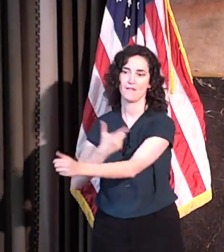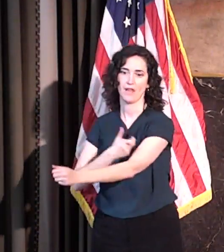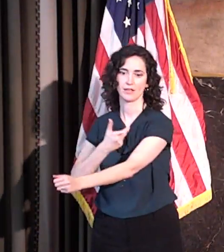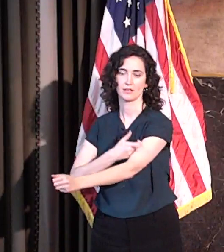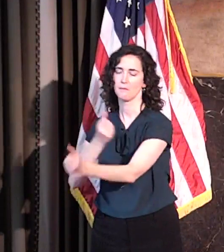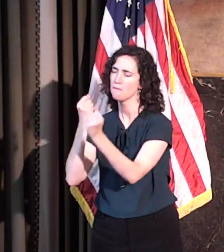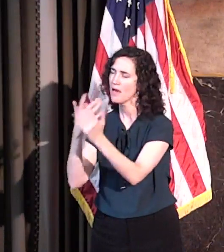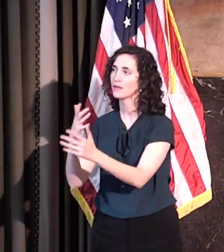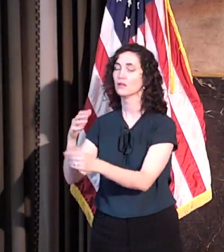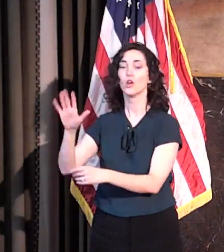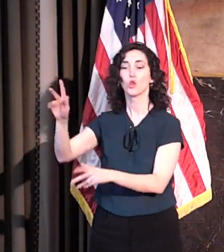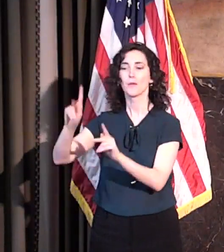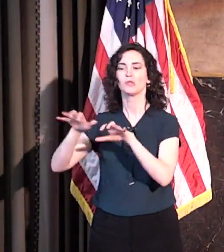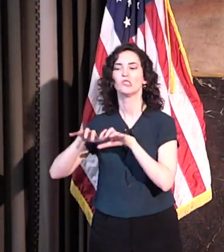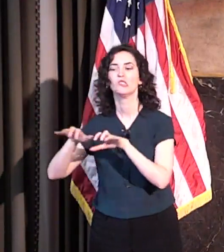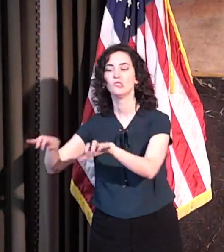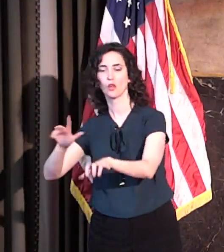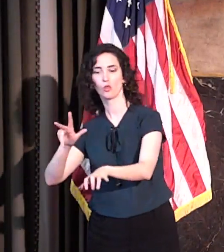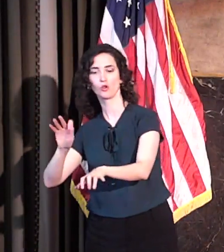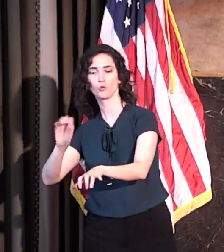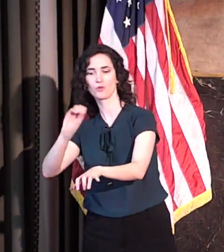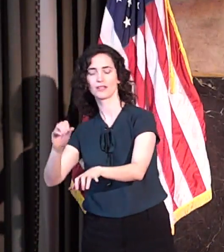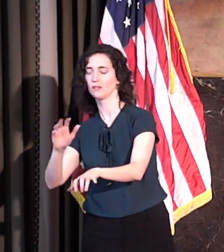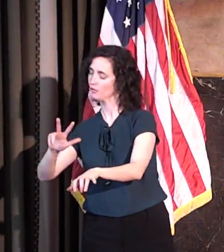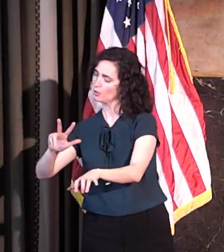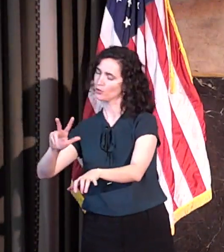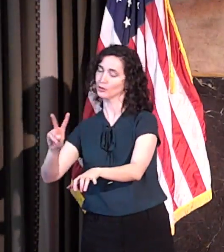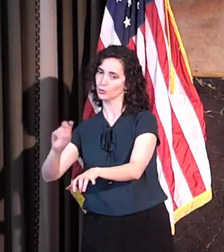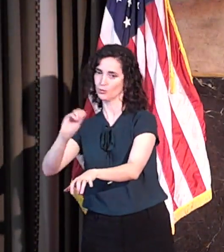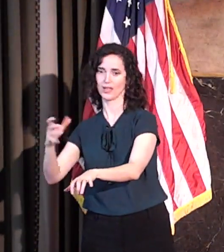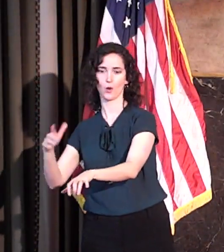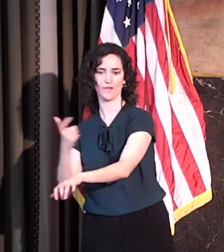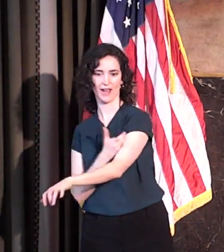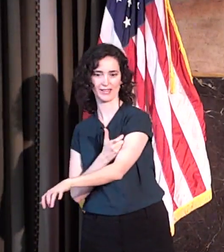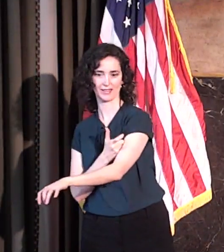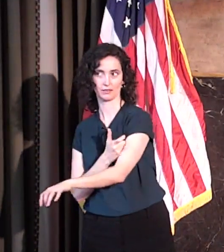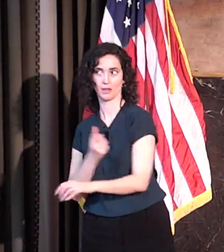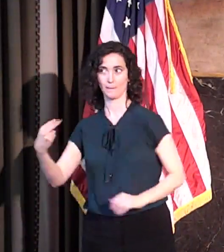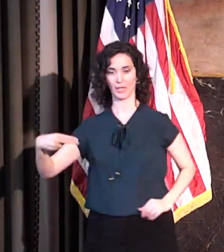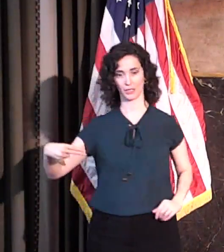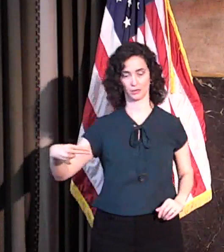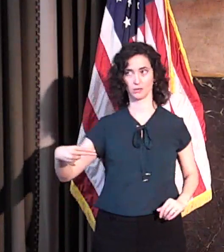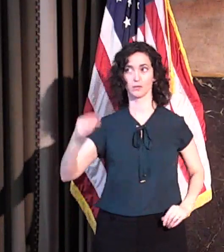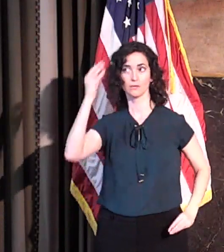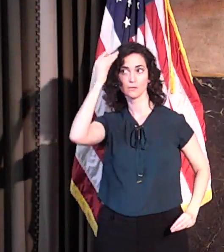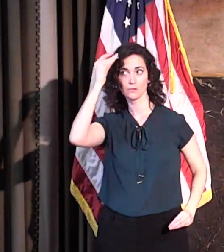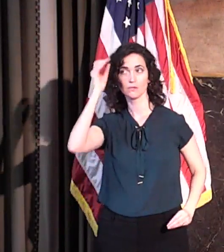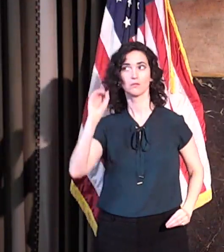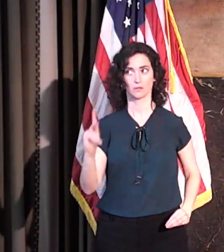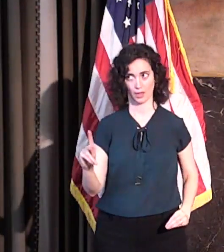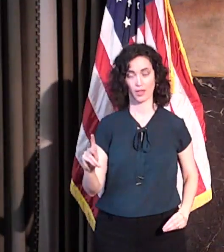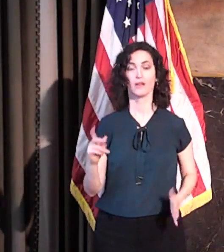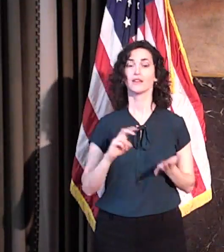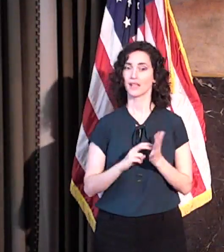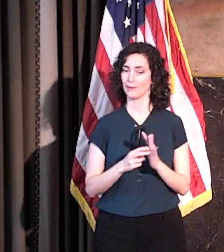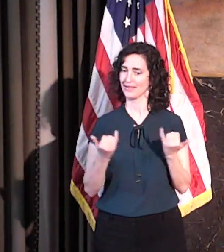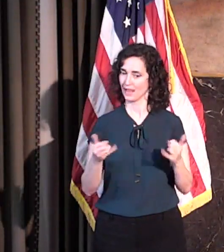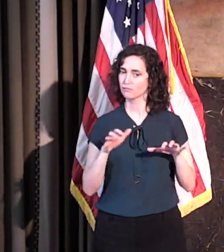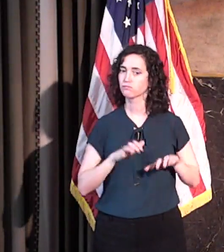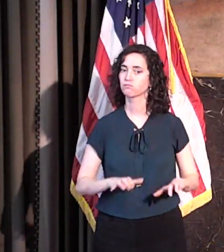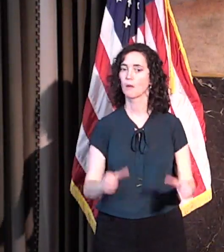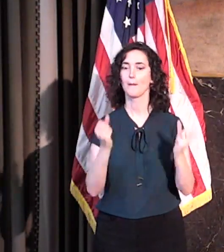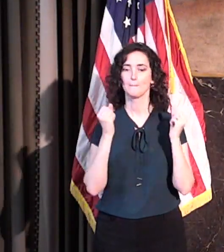their state's population have initiated the vaccine series. So that tells me that while we have a good base of vaccination